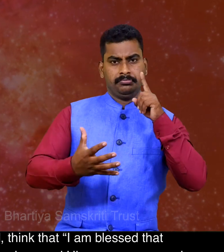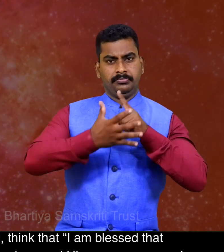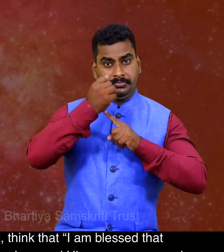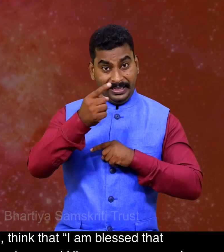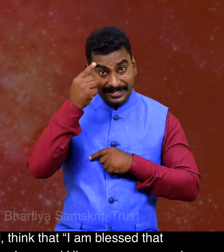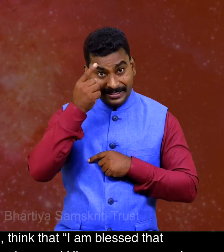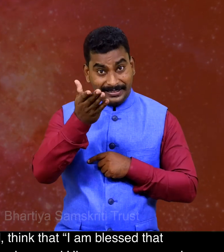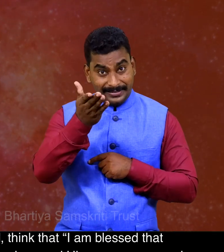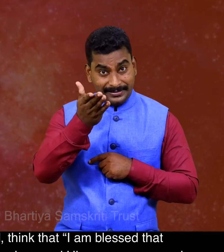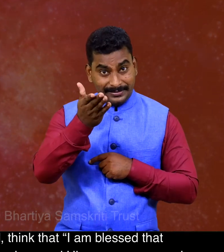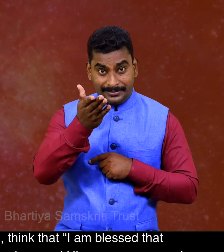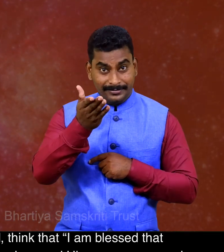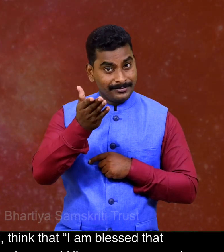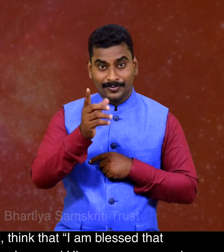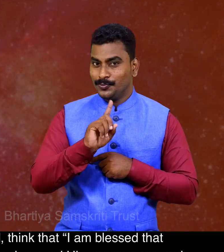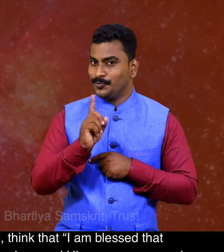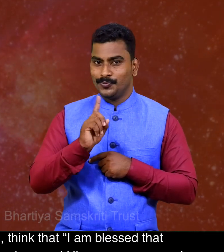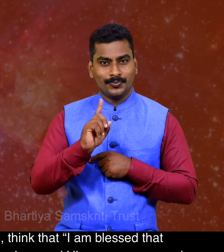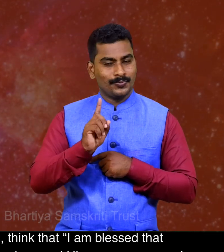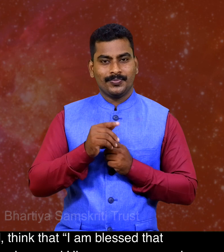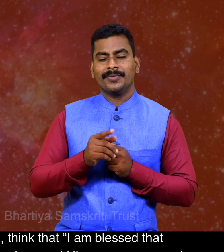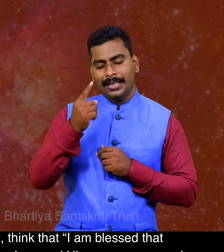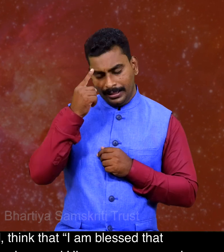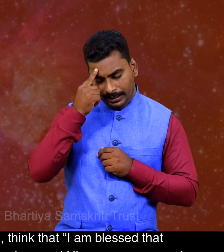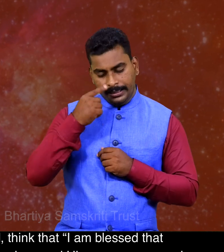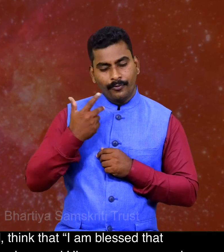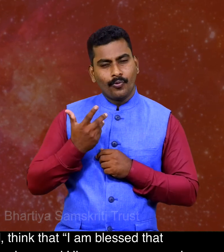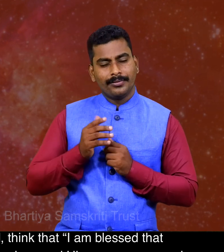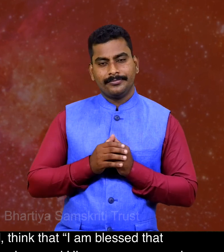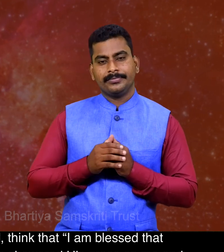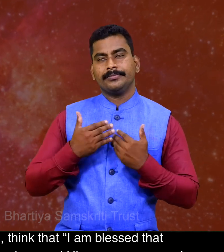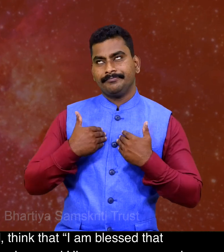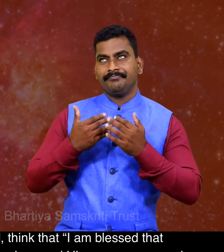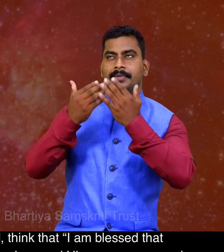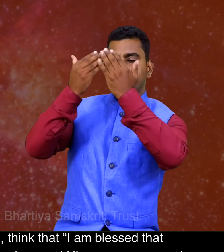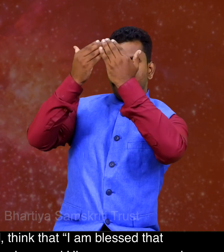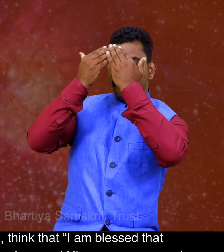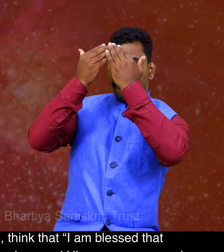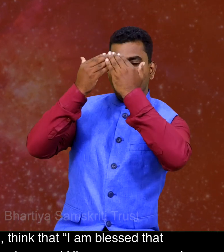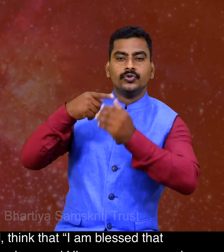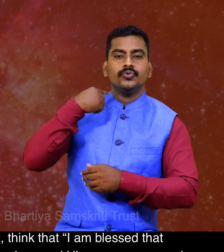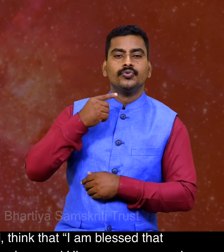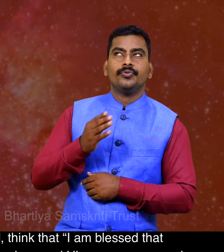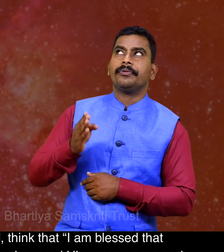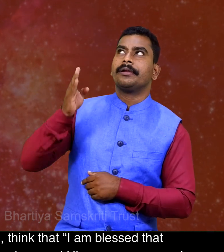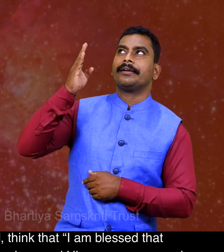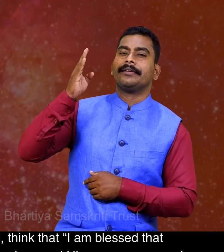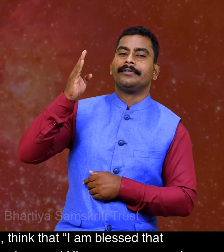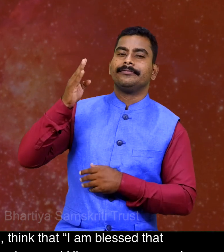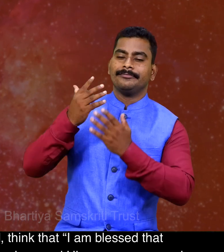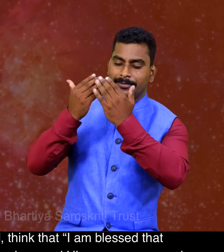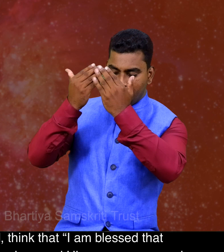Instead, think that I am blessed that Ishvara has showered his grace on